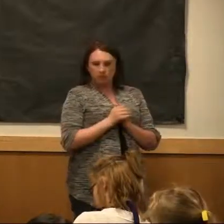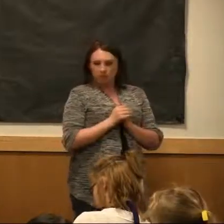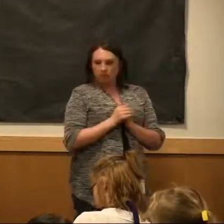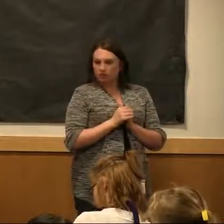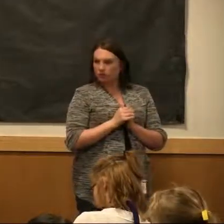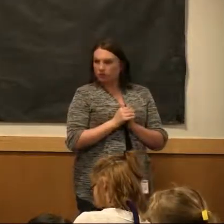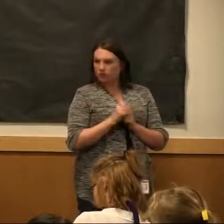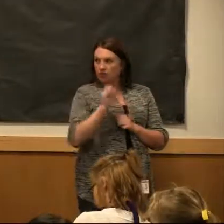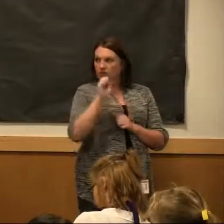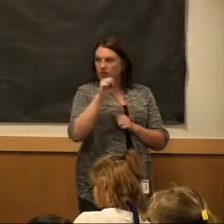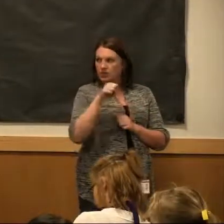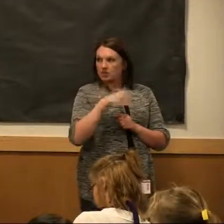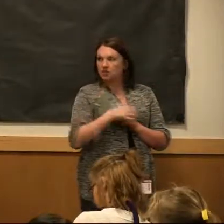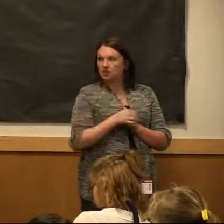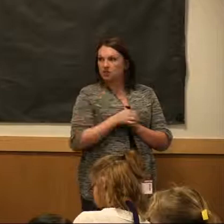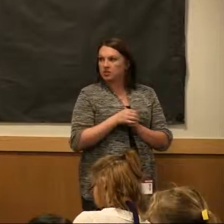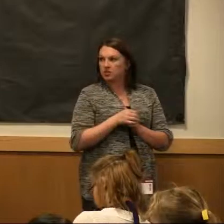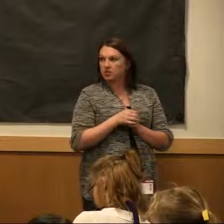Yes.